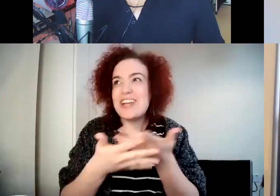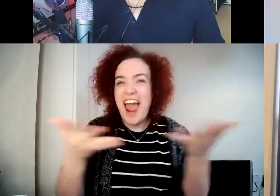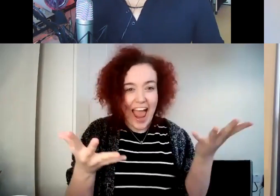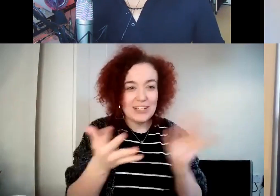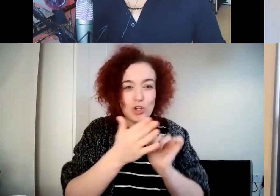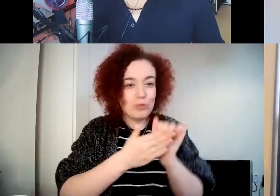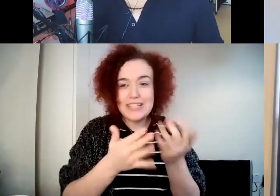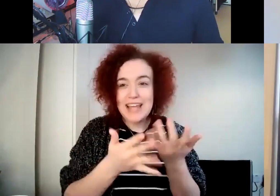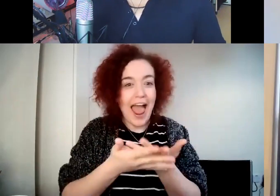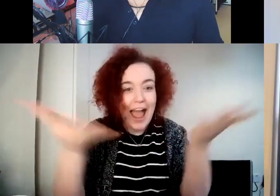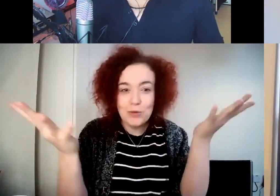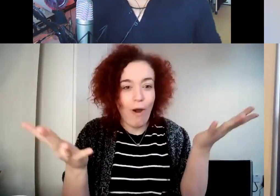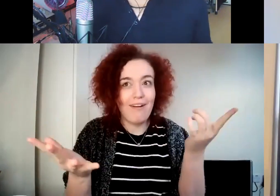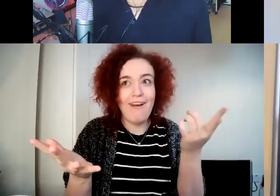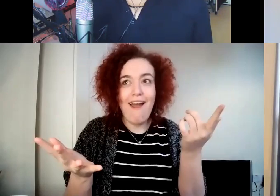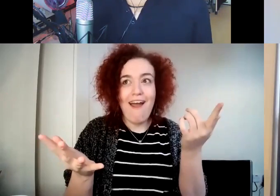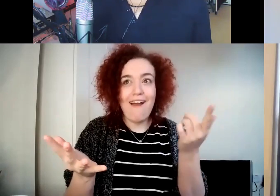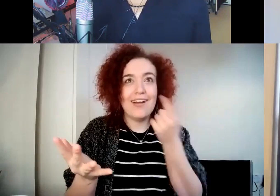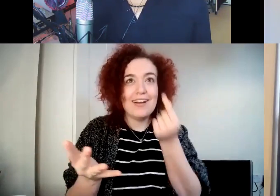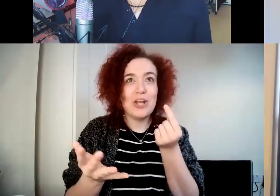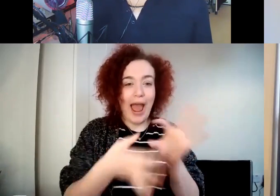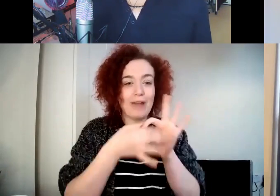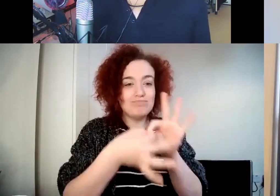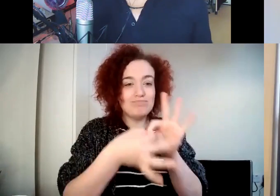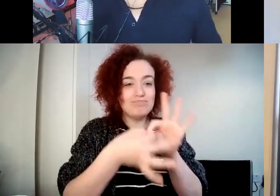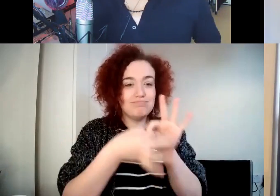that we're creating now in any language, any culture,